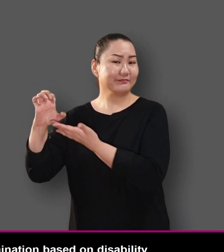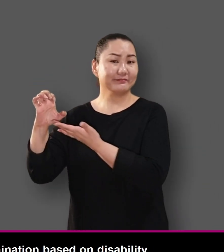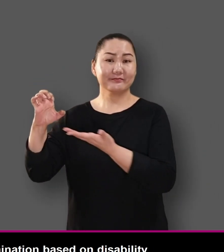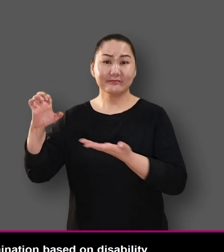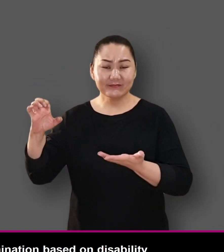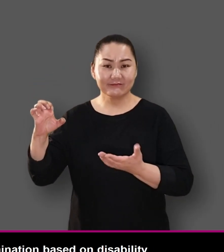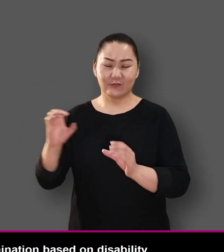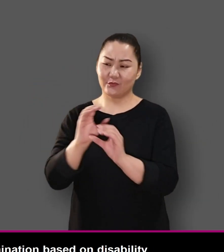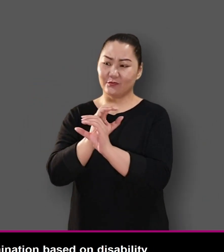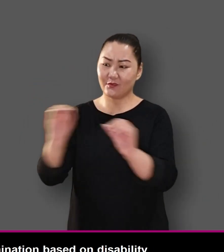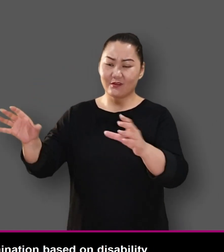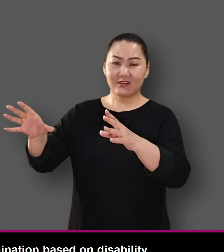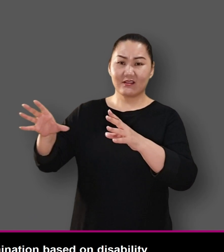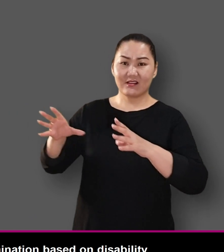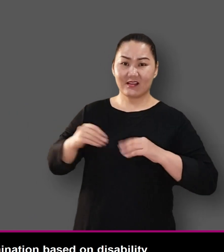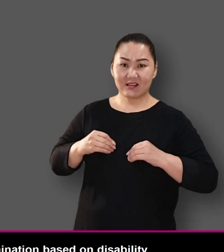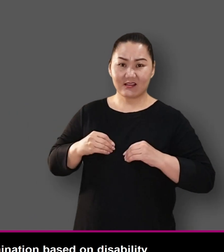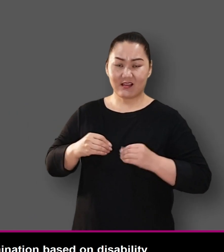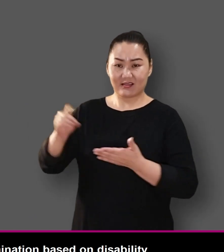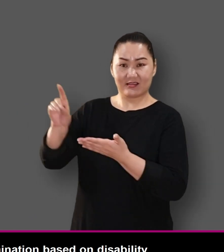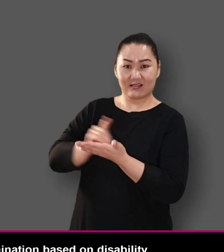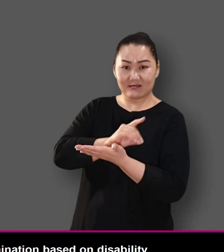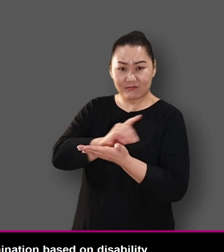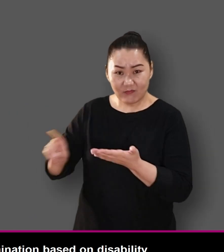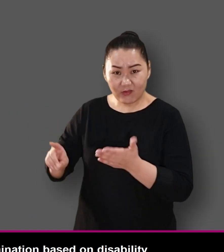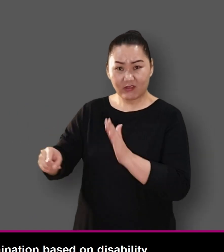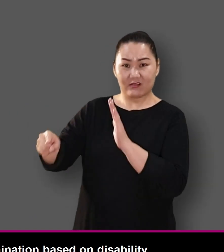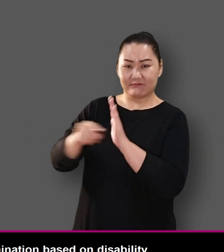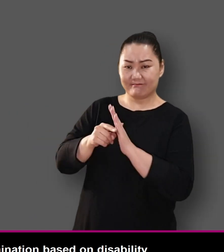to any kind of discrimination based on disability,